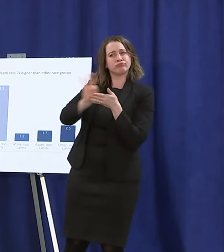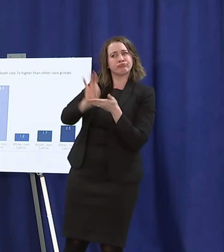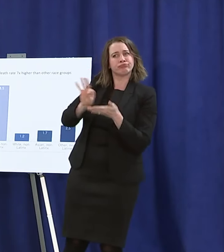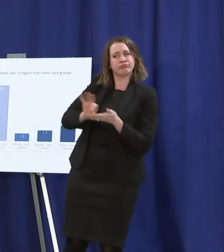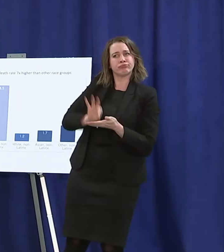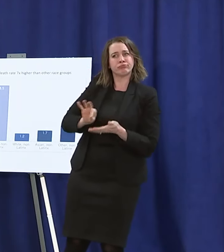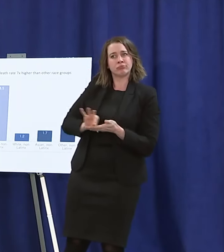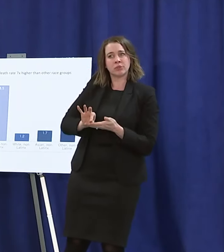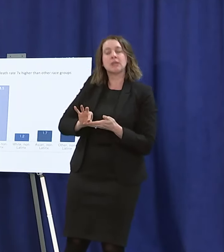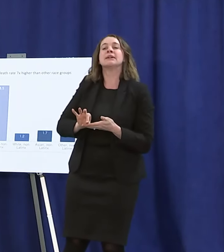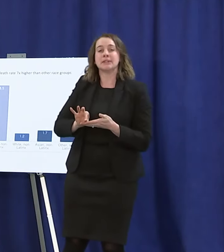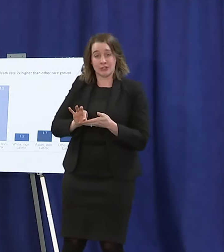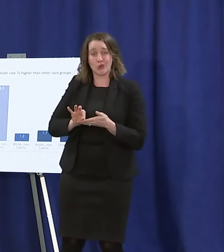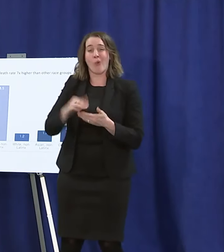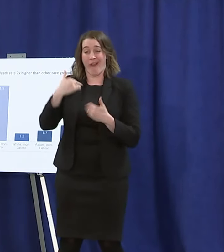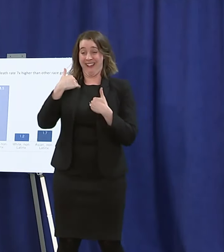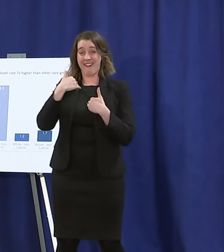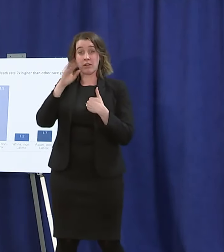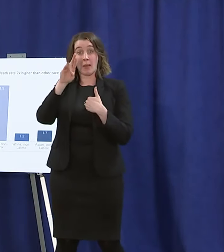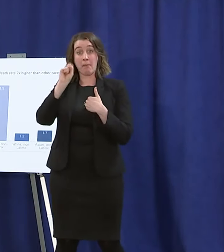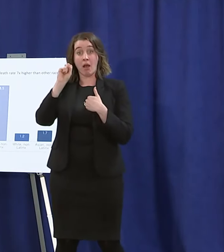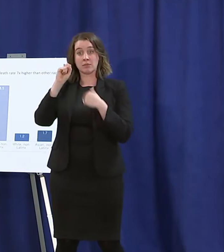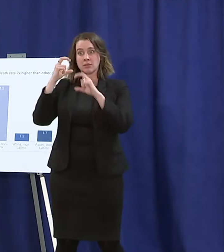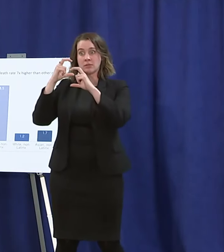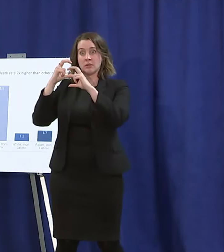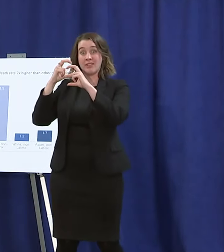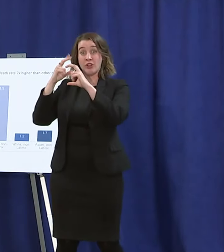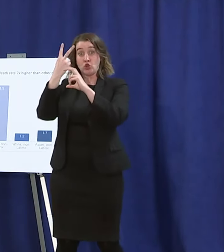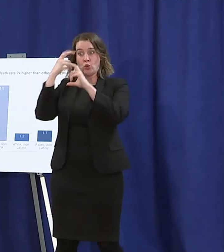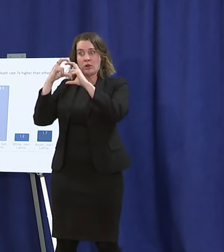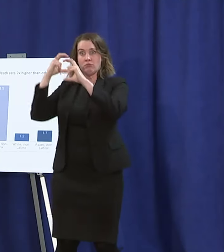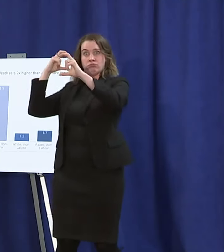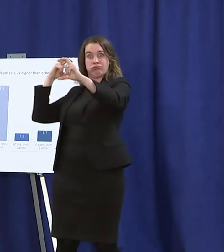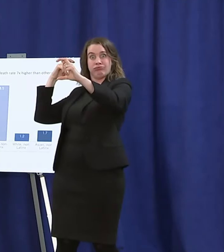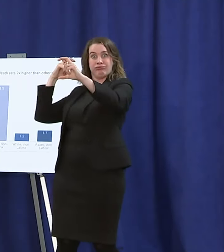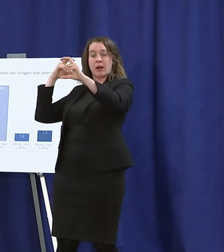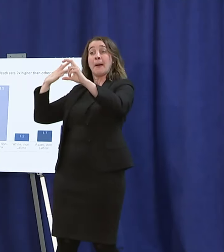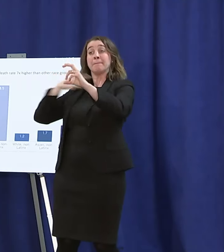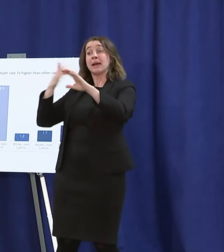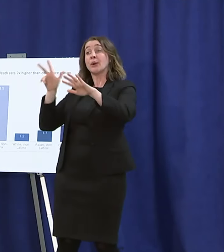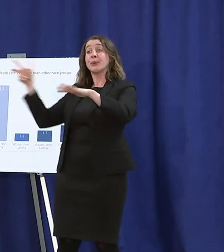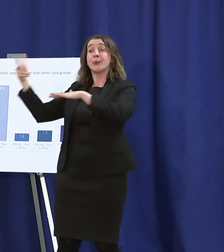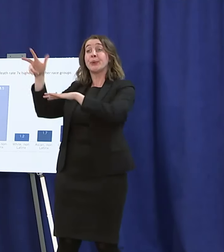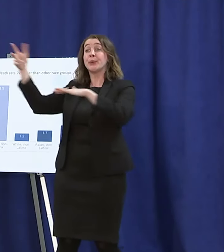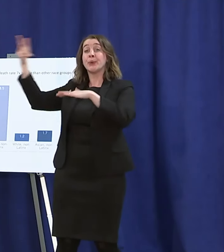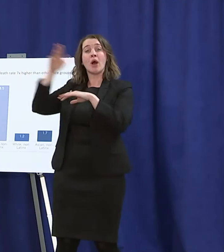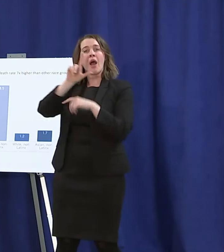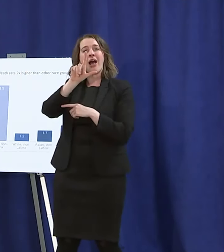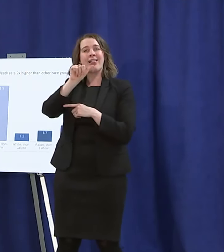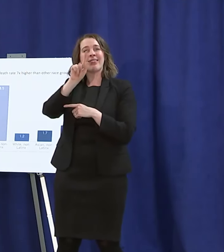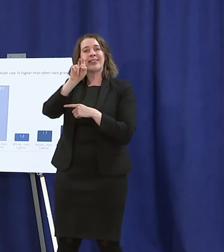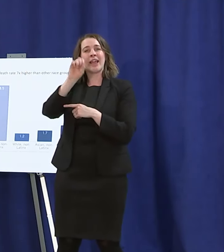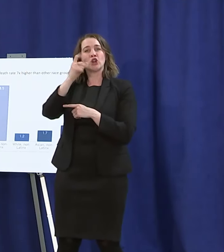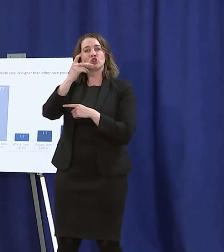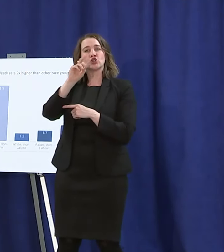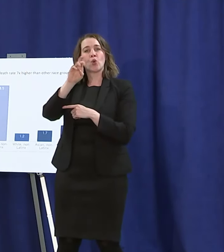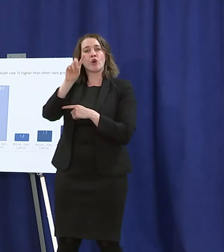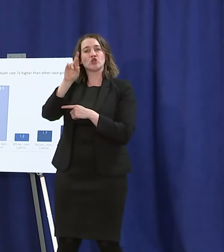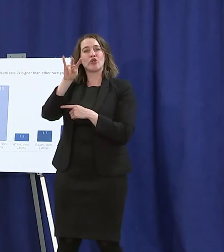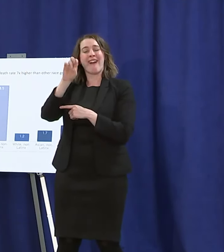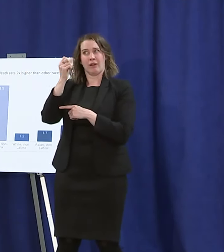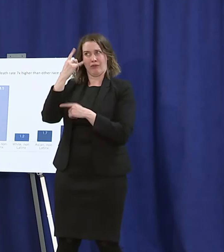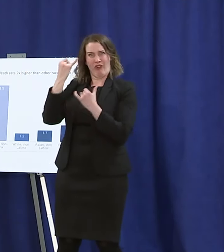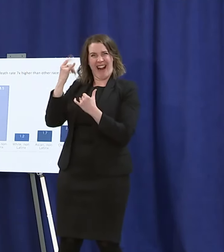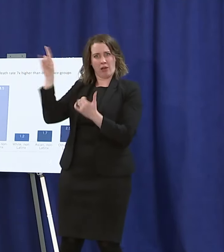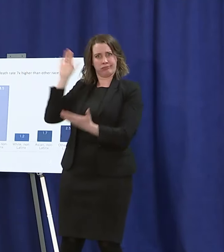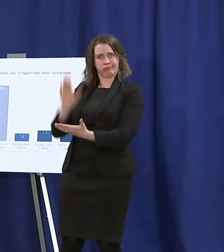double extension buses that usually are on Lakeshore Drive, but the Lakeshore Drive traffic, not surprisingly, is down, and they've moved a lot of